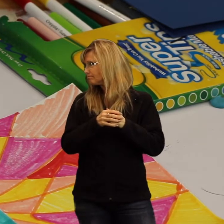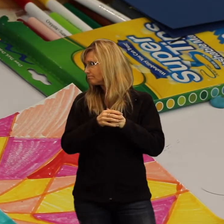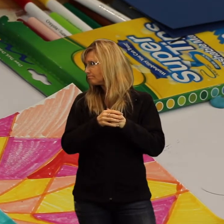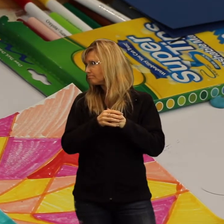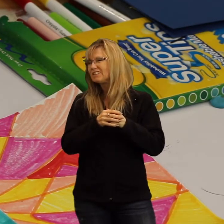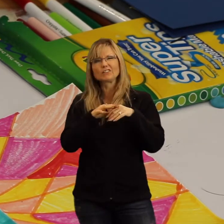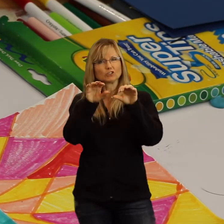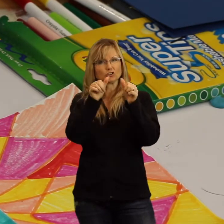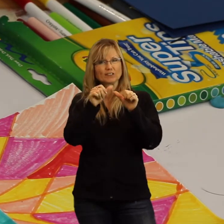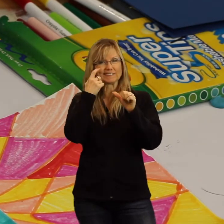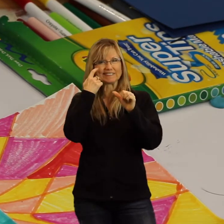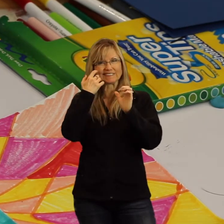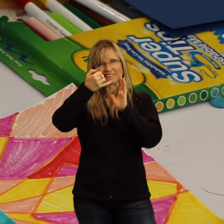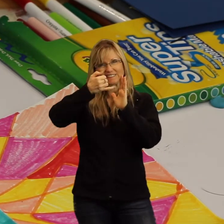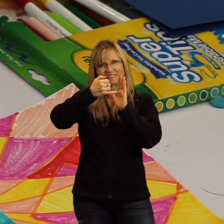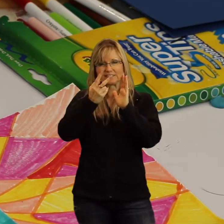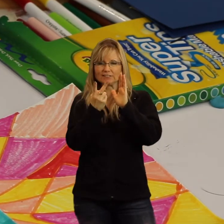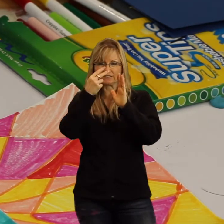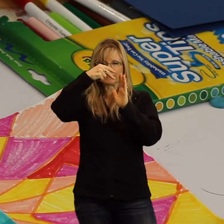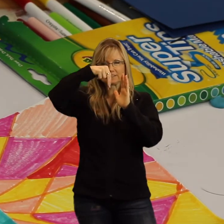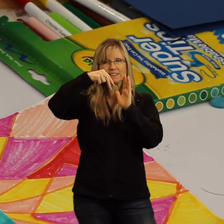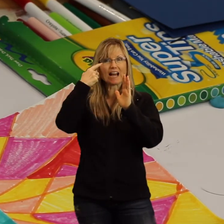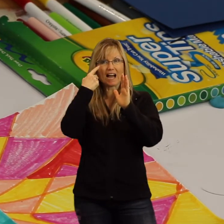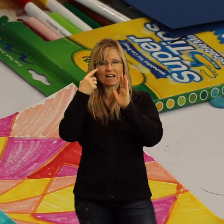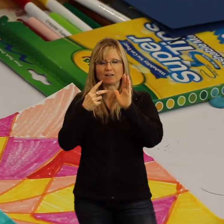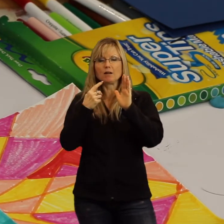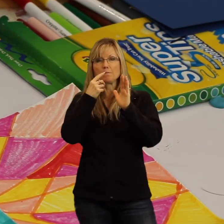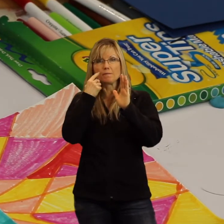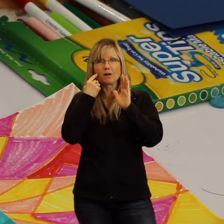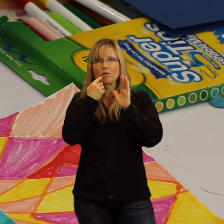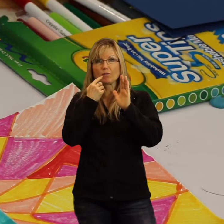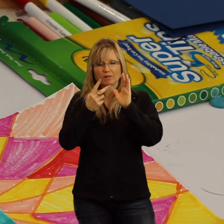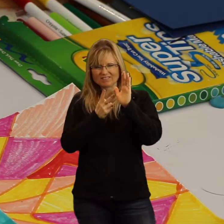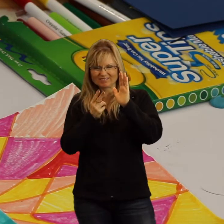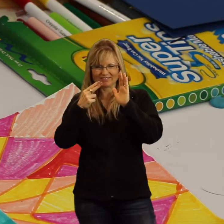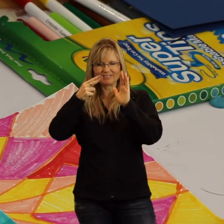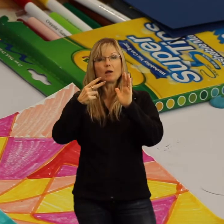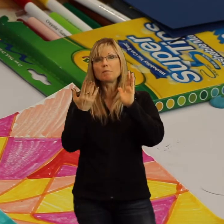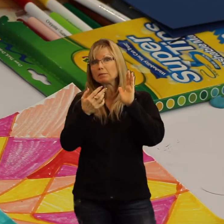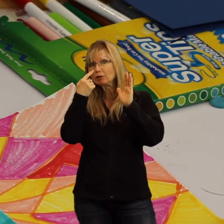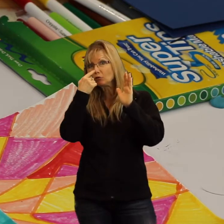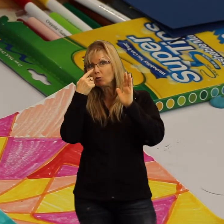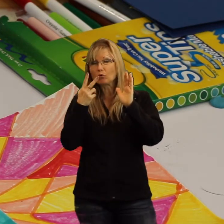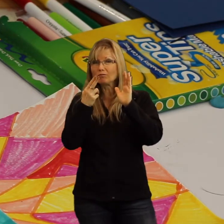those shapes that you just drew for your eye, your mouth, maybe a nose.